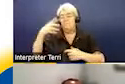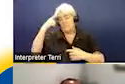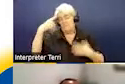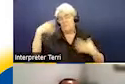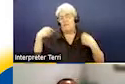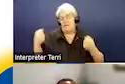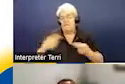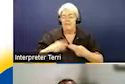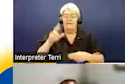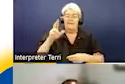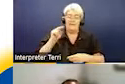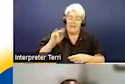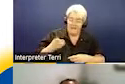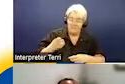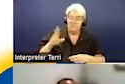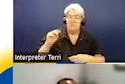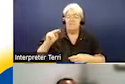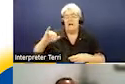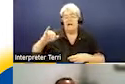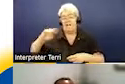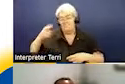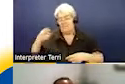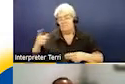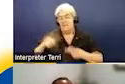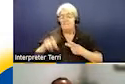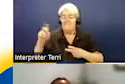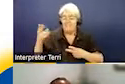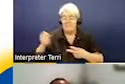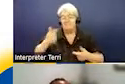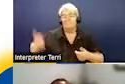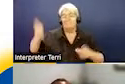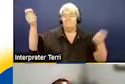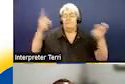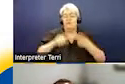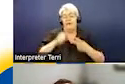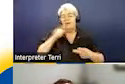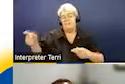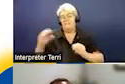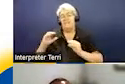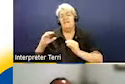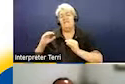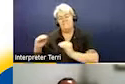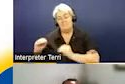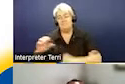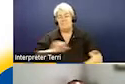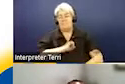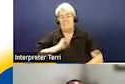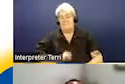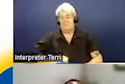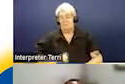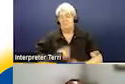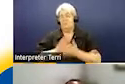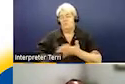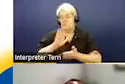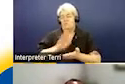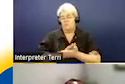NIH and DHHS, as well as an adjunct professor at Stanford University School of Medicine and the Department of